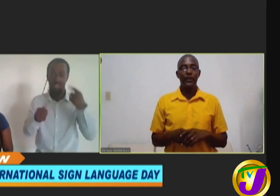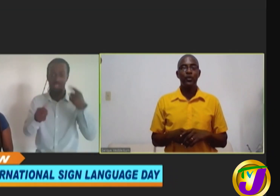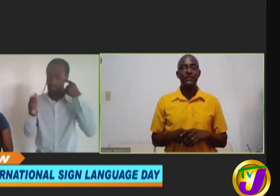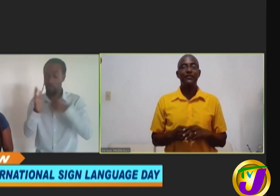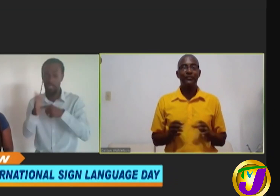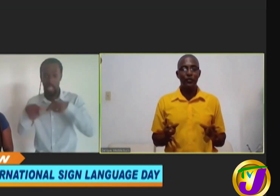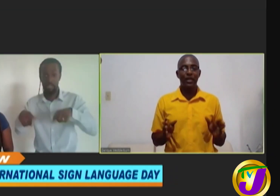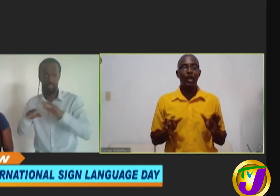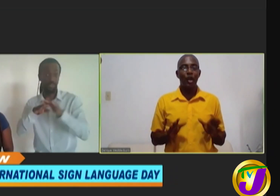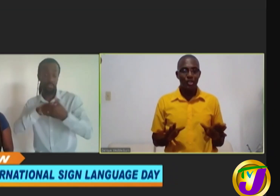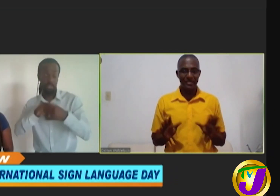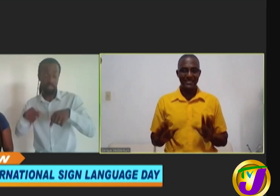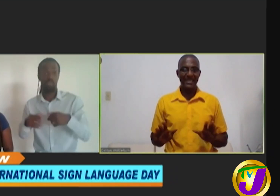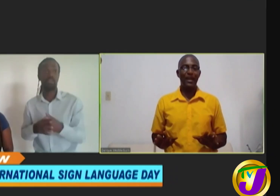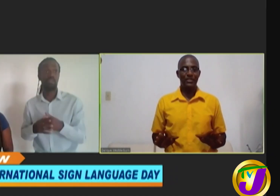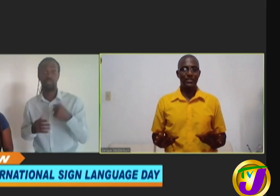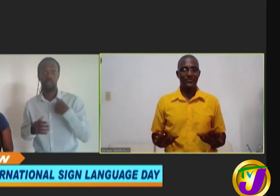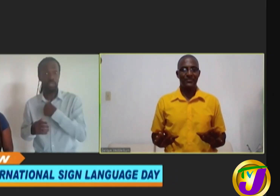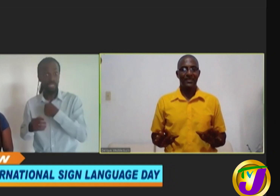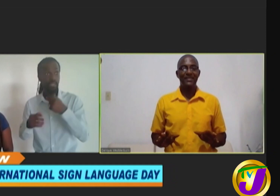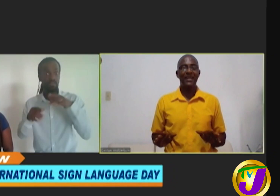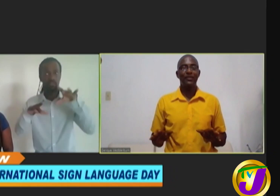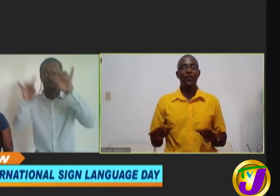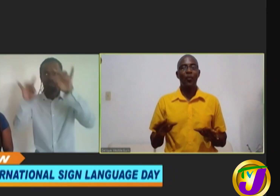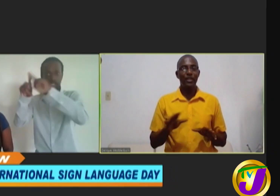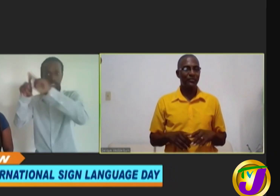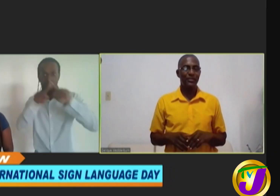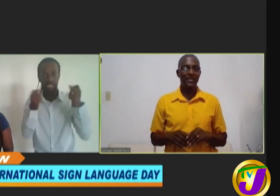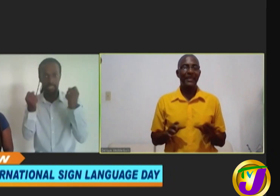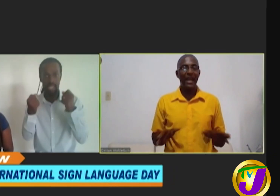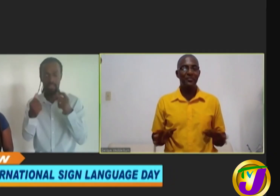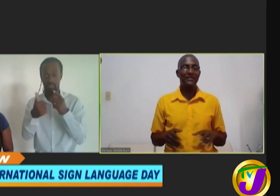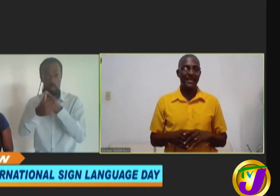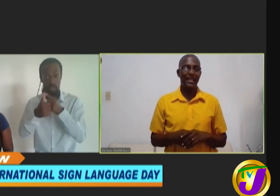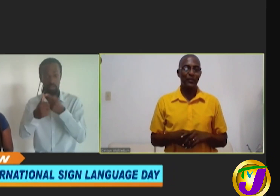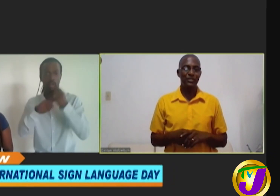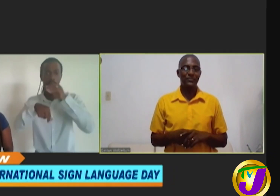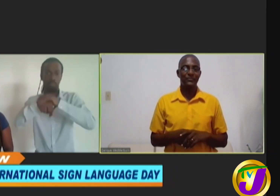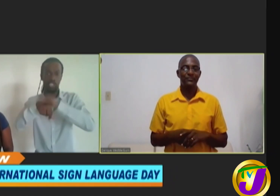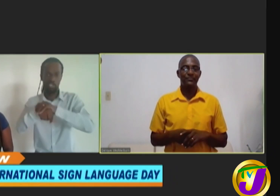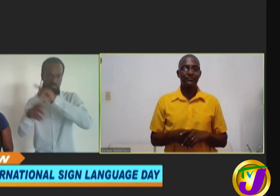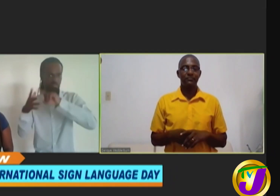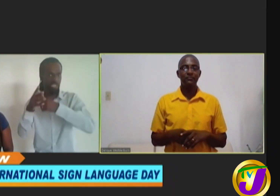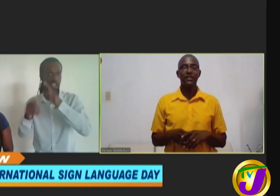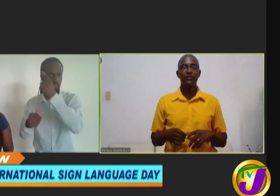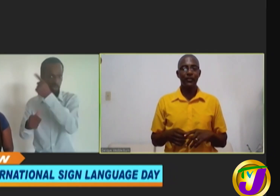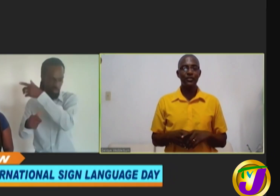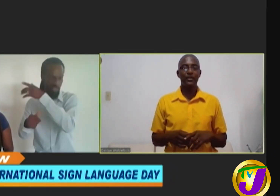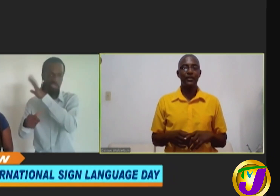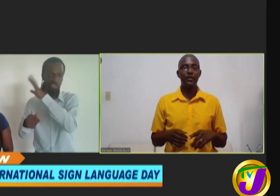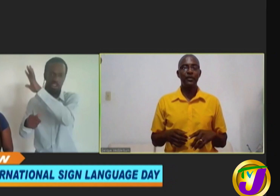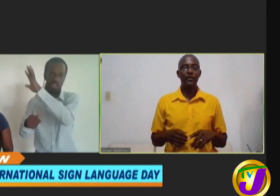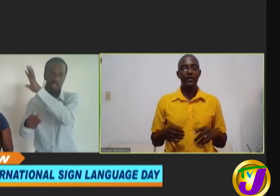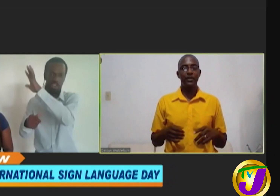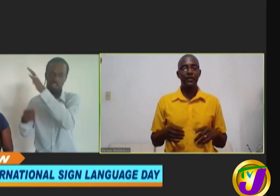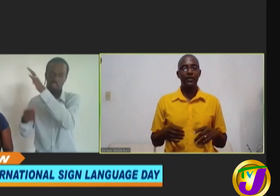we use individual country sign language, not one universal Caribbean sign language. Okay. So first,